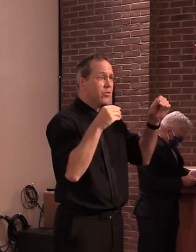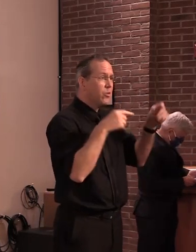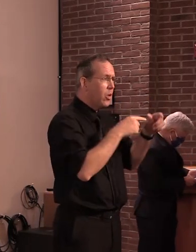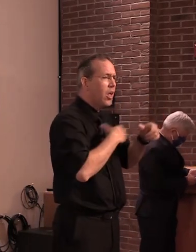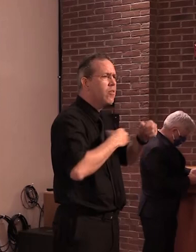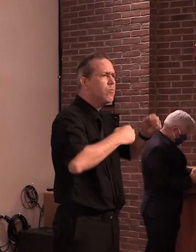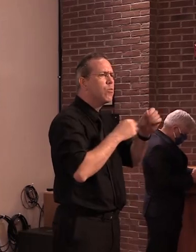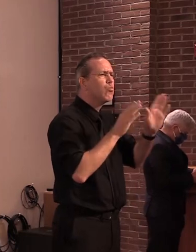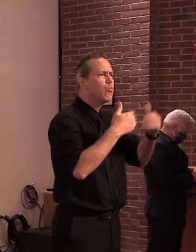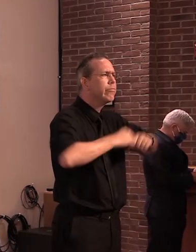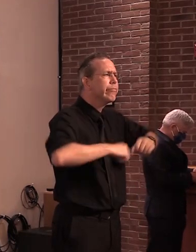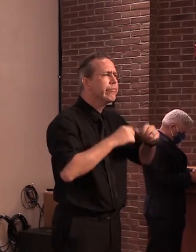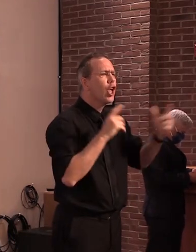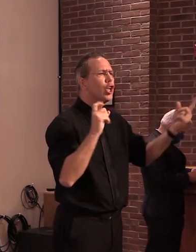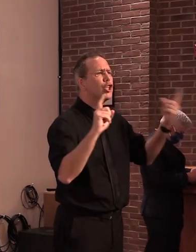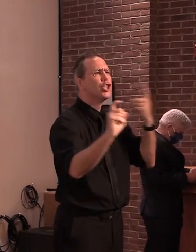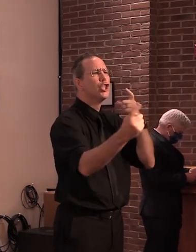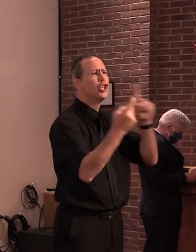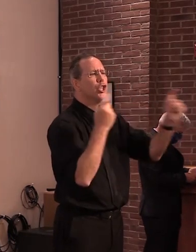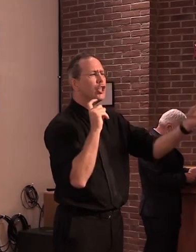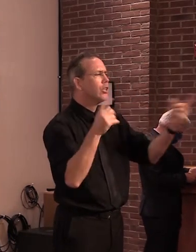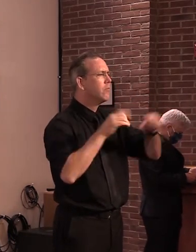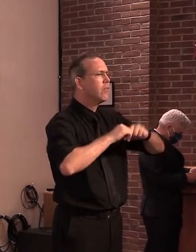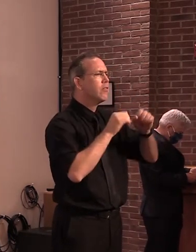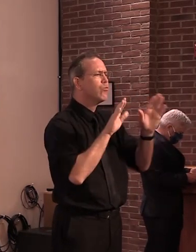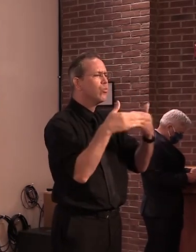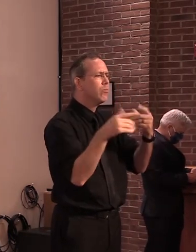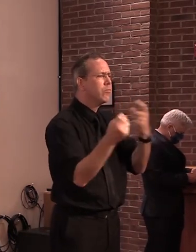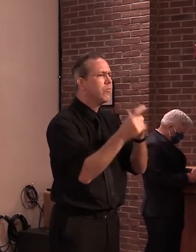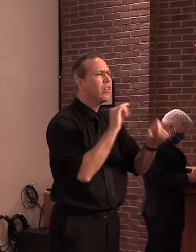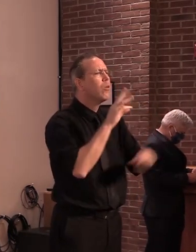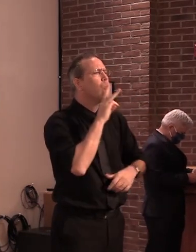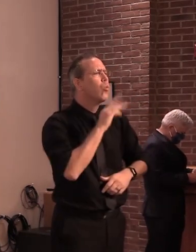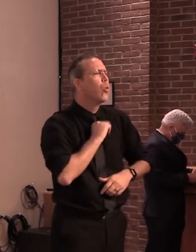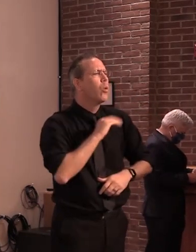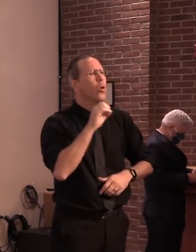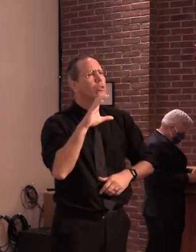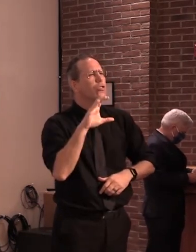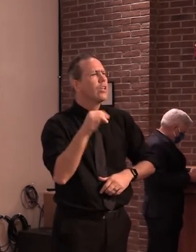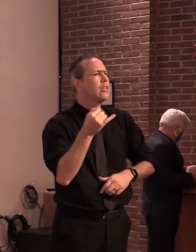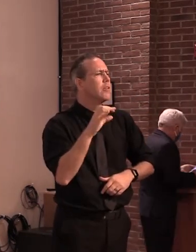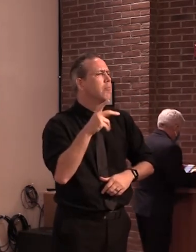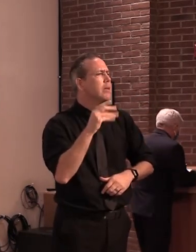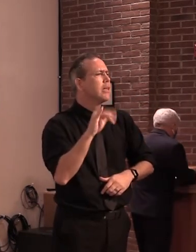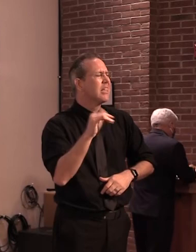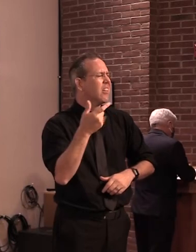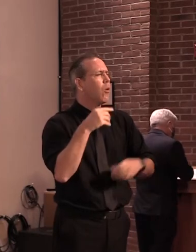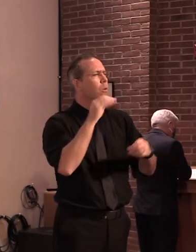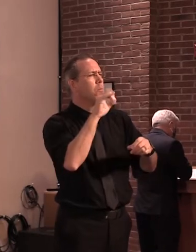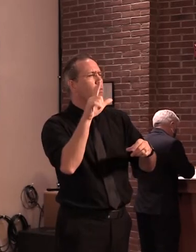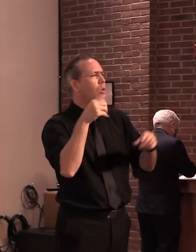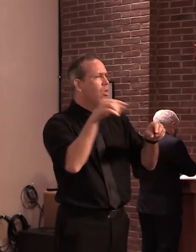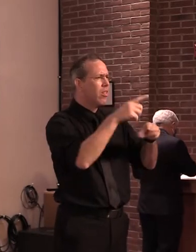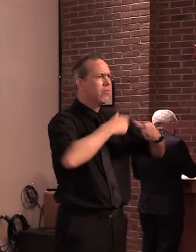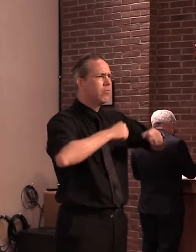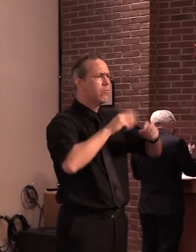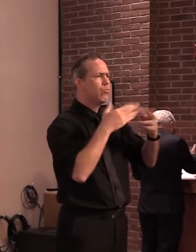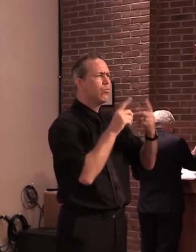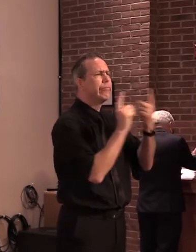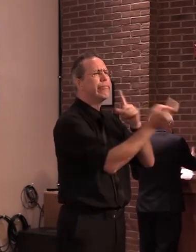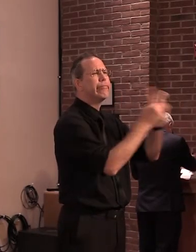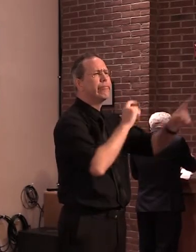and breathe fresh air in the building and not really put themselves at high